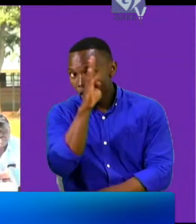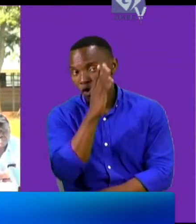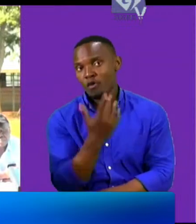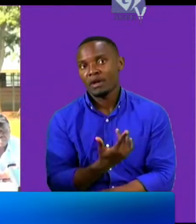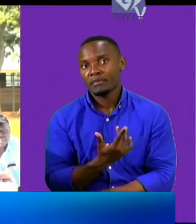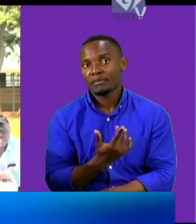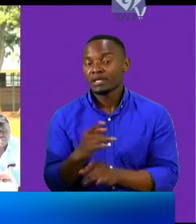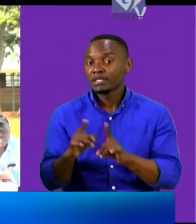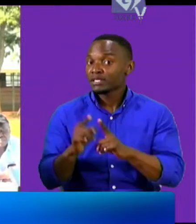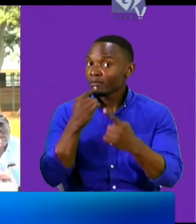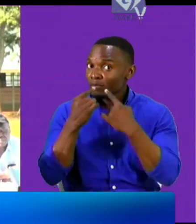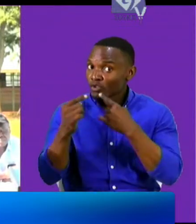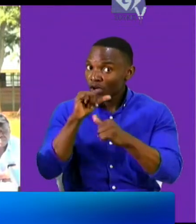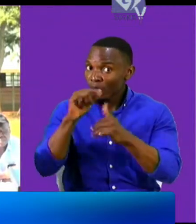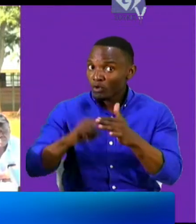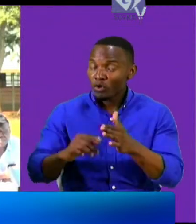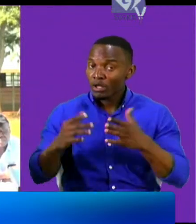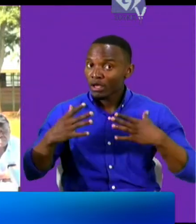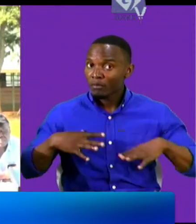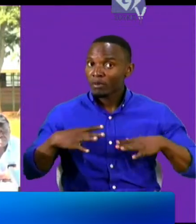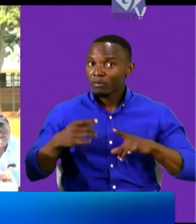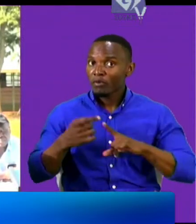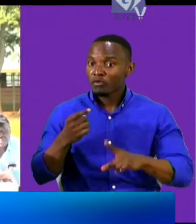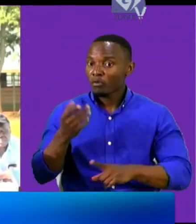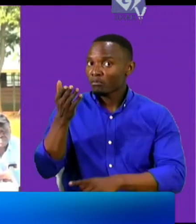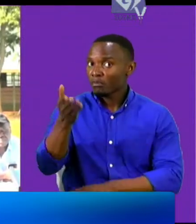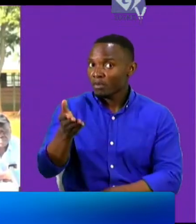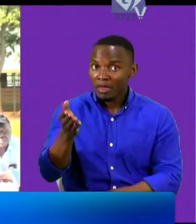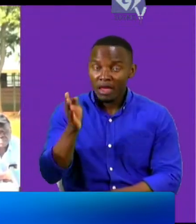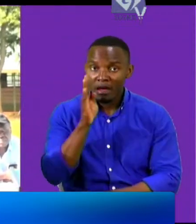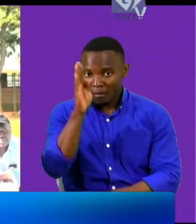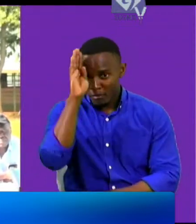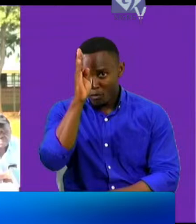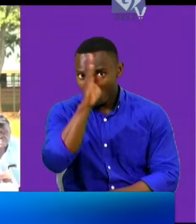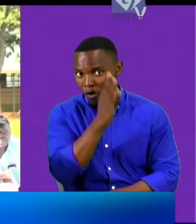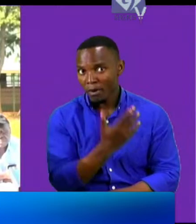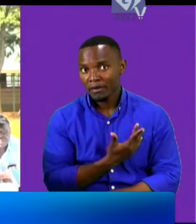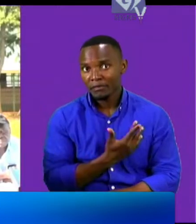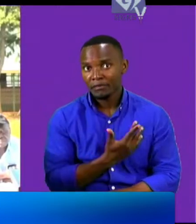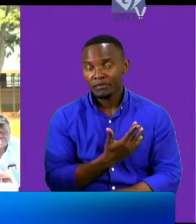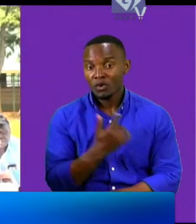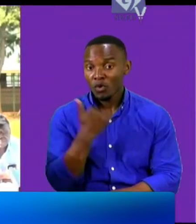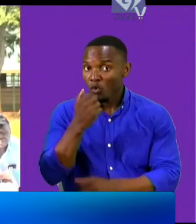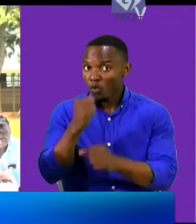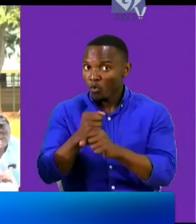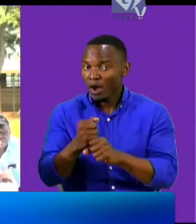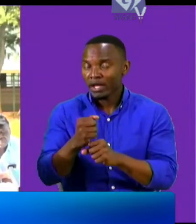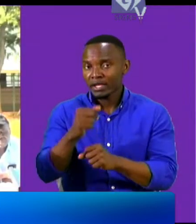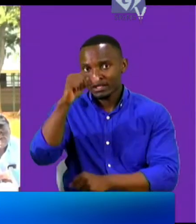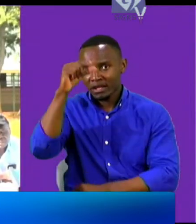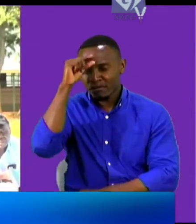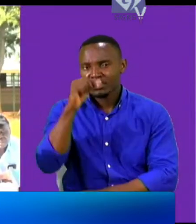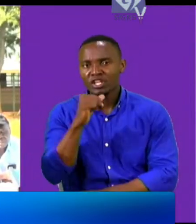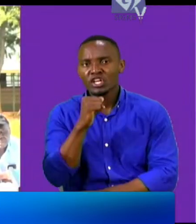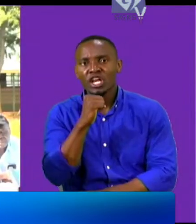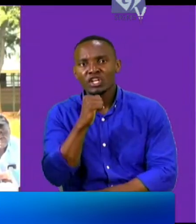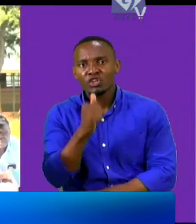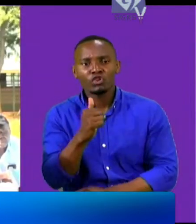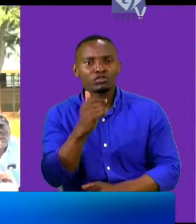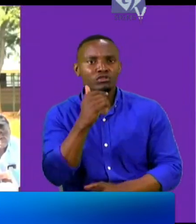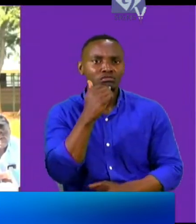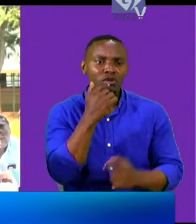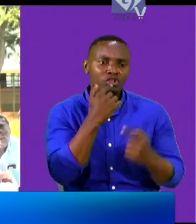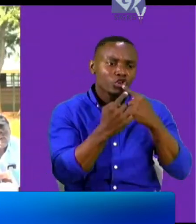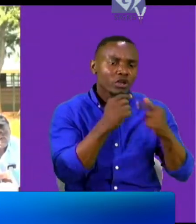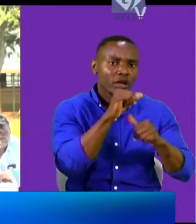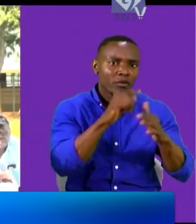those people from Bungoma who are working in government, instead of spending time talking about